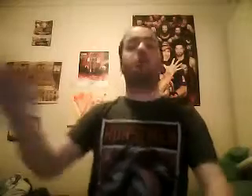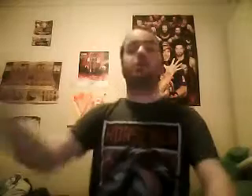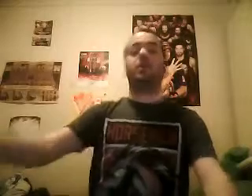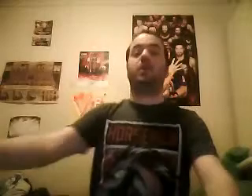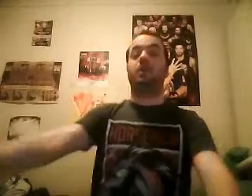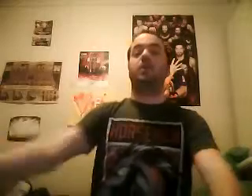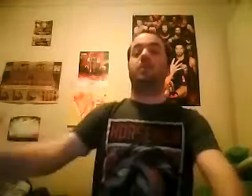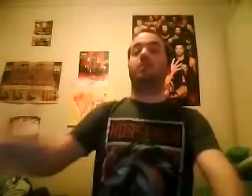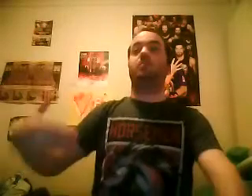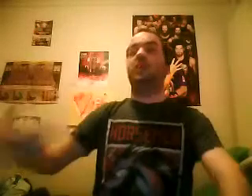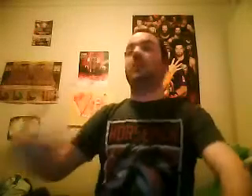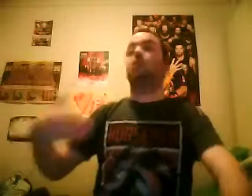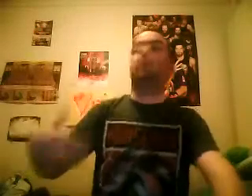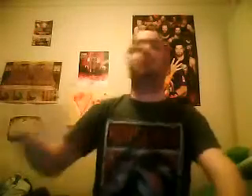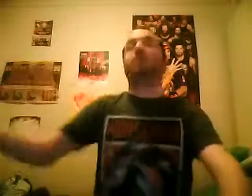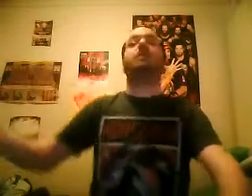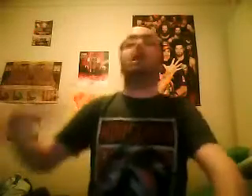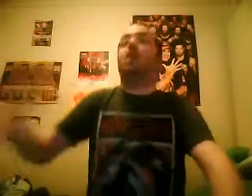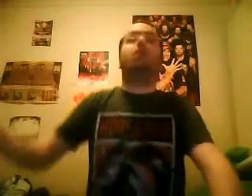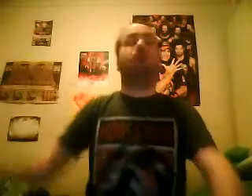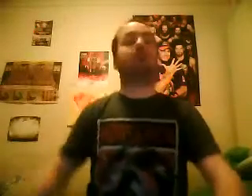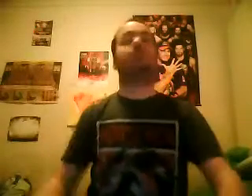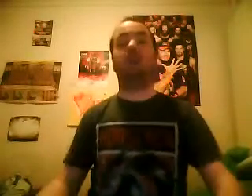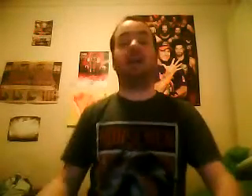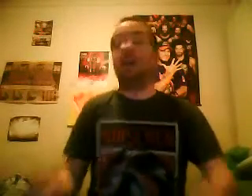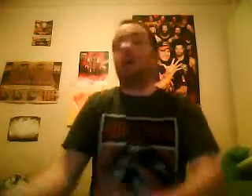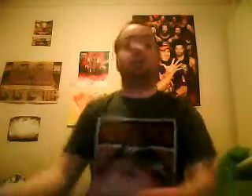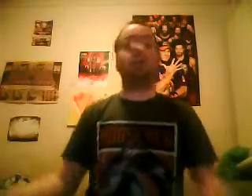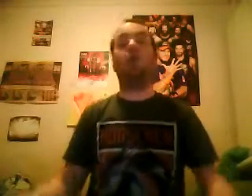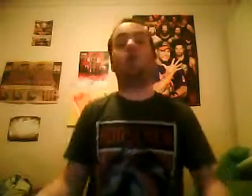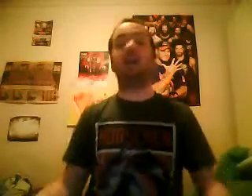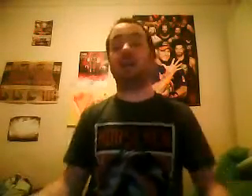her being replica of Ric Flair. Yeah, she already is